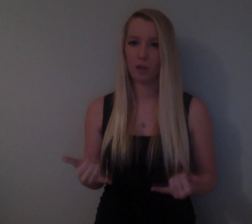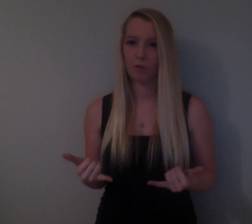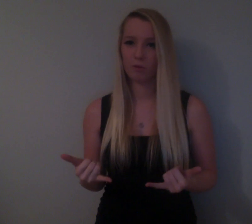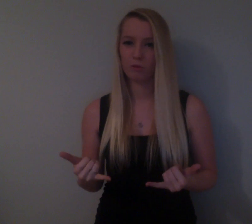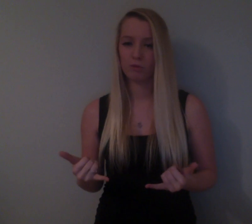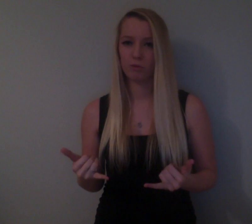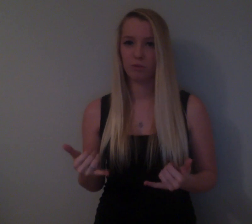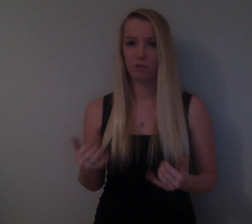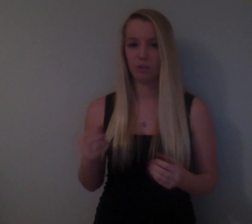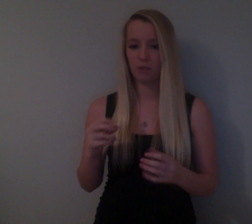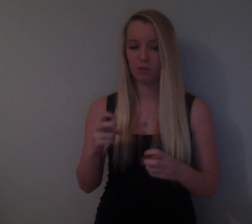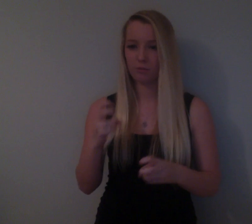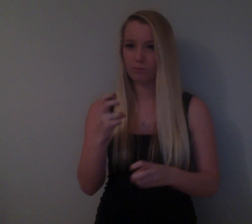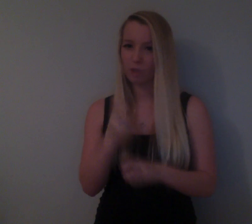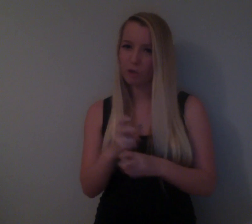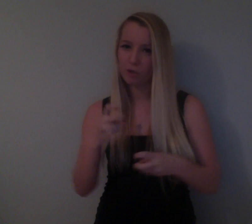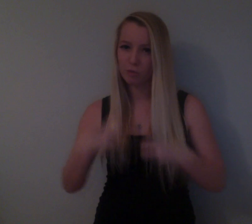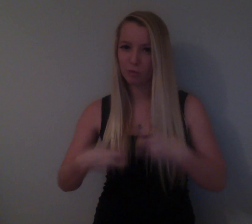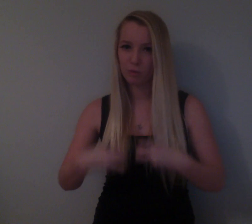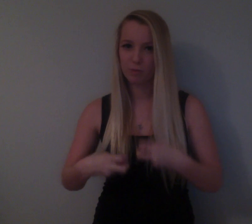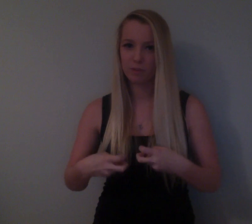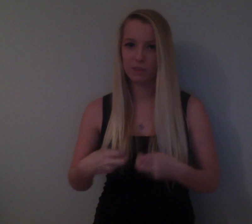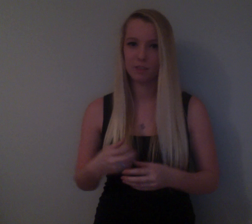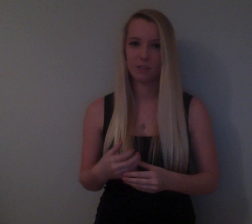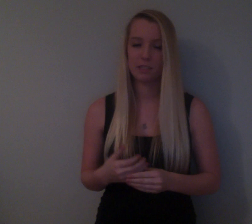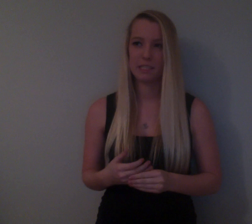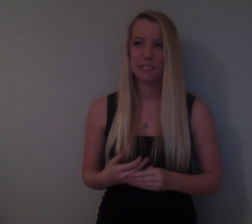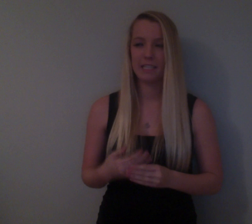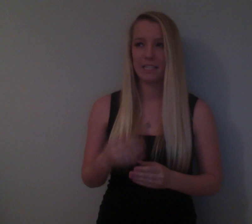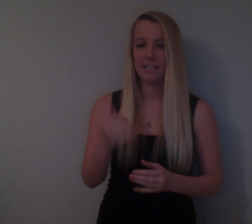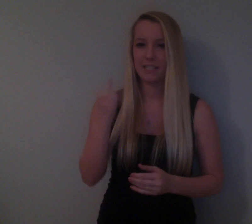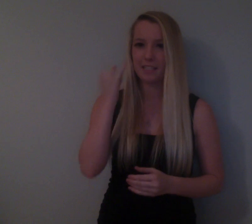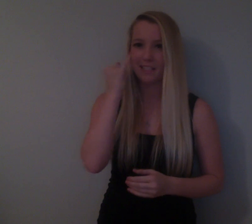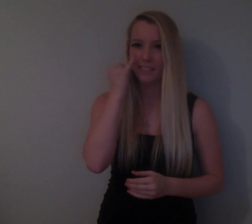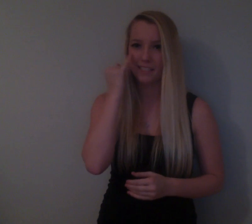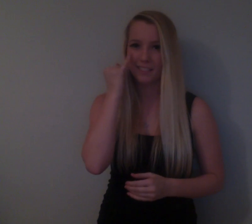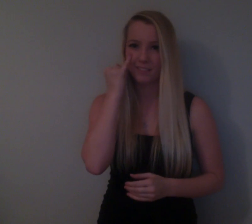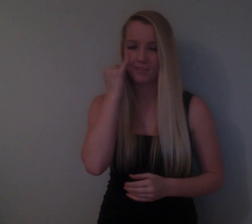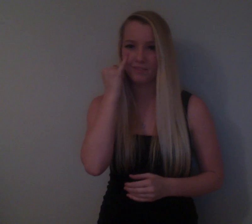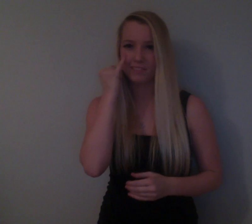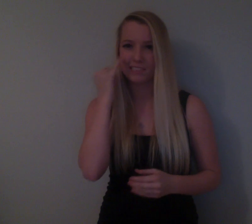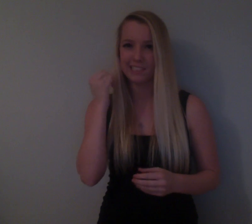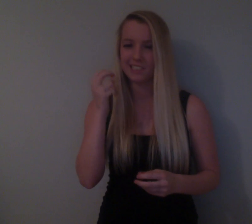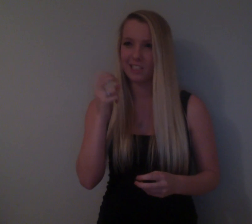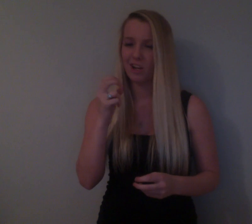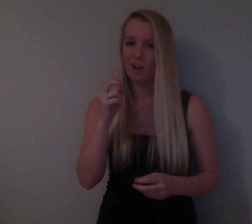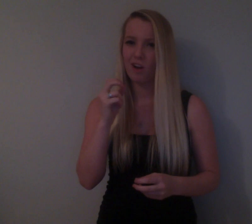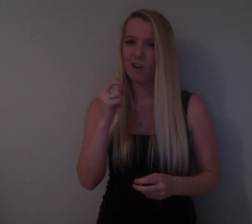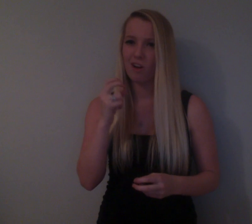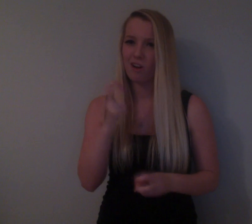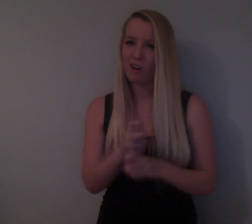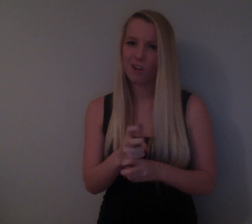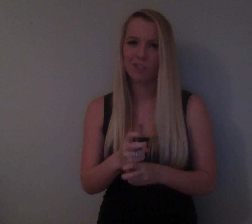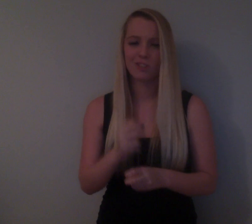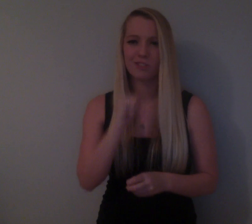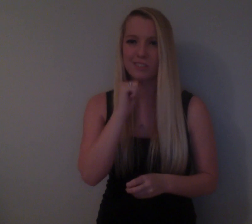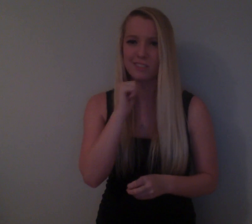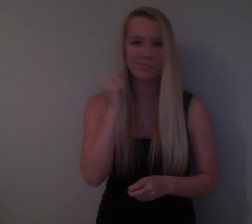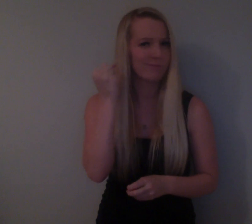And just so you know, if you're a little daunted by this initially, you can always draw the circles, you can always do the number line, and eventually over time, the more